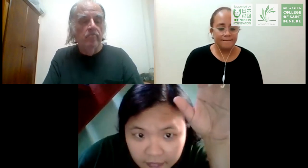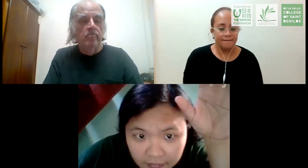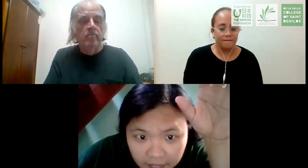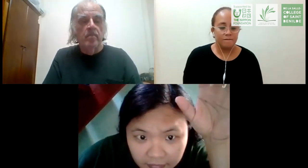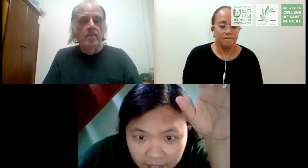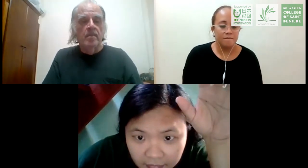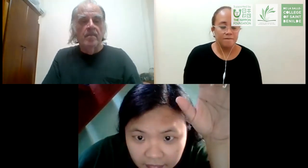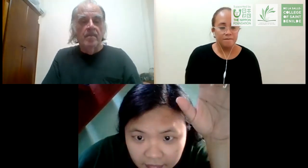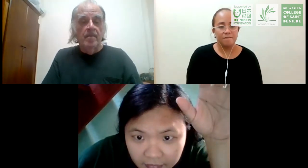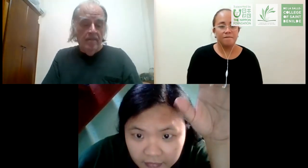Hold on one moment.